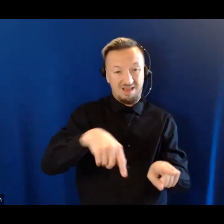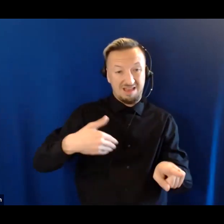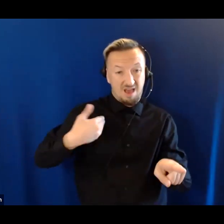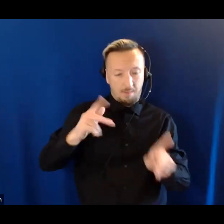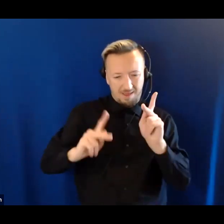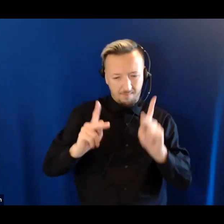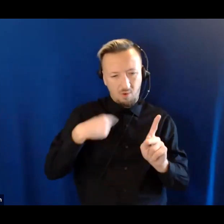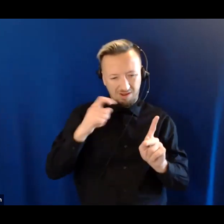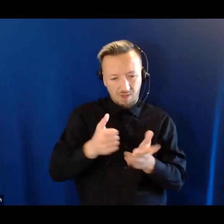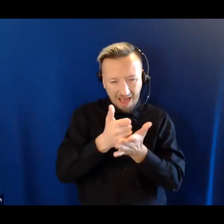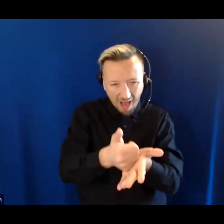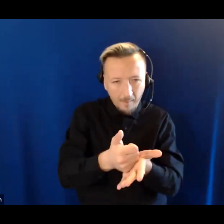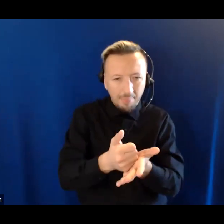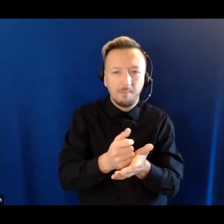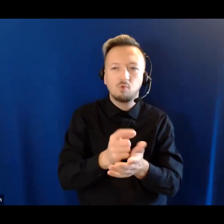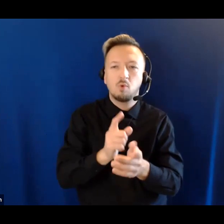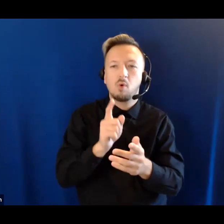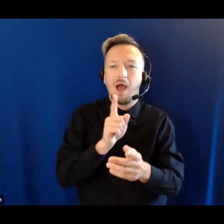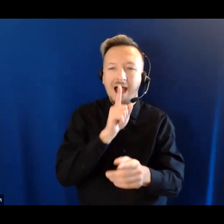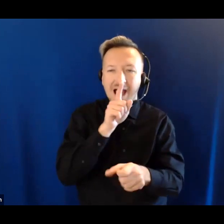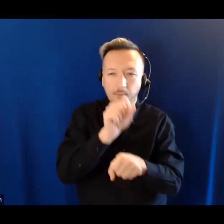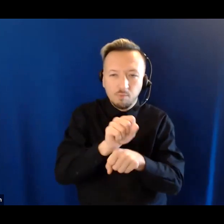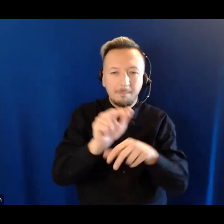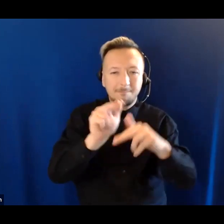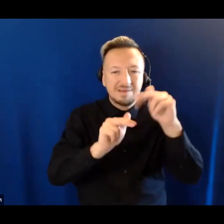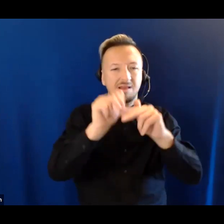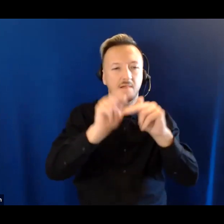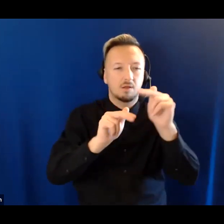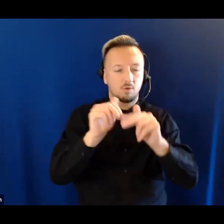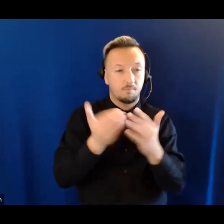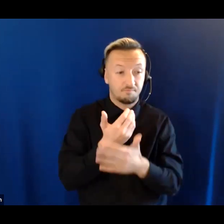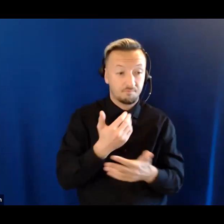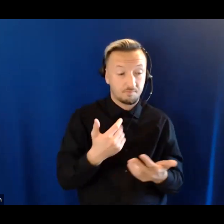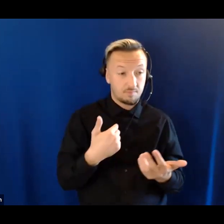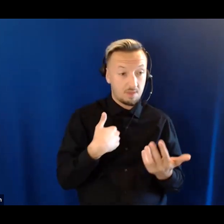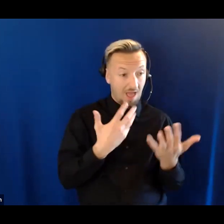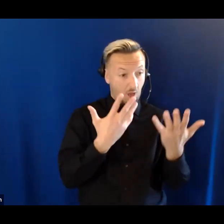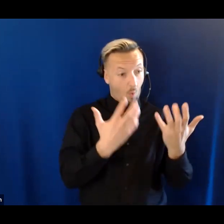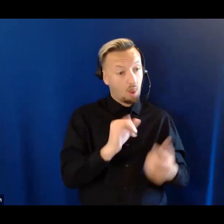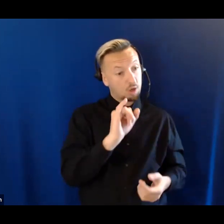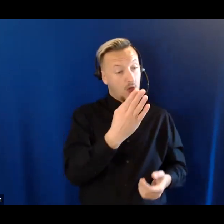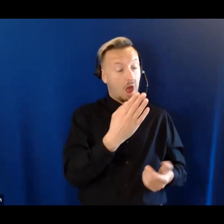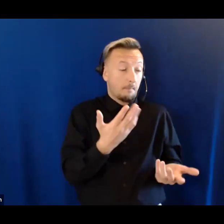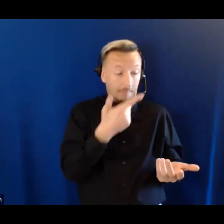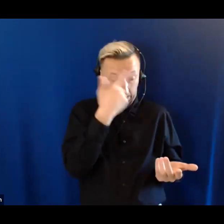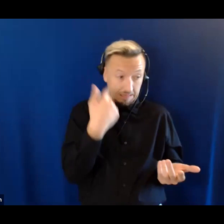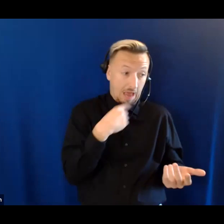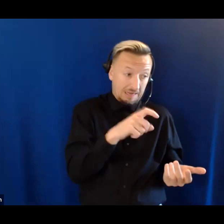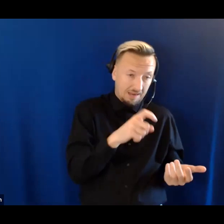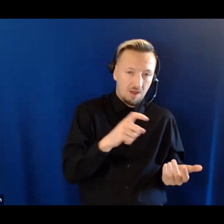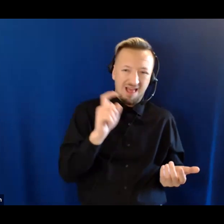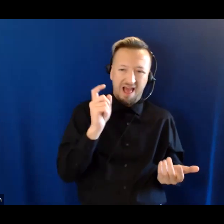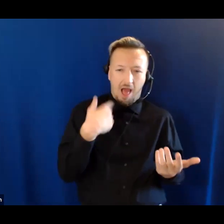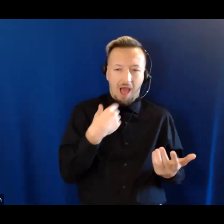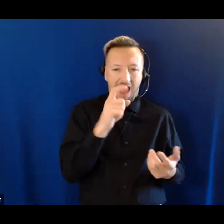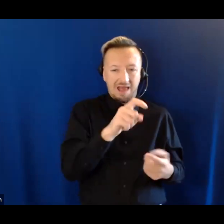building that. So if people want, they don't want just jobs to have jobs, right? People want jobs to be able to survive and thrive and